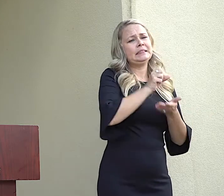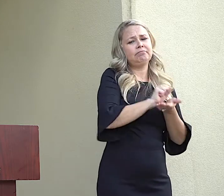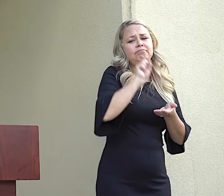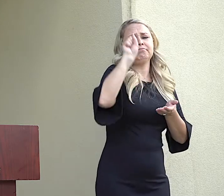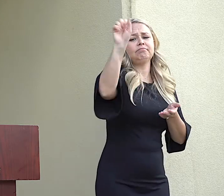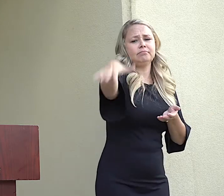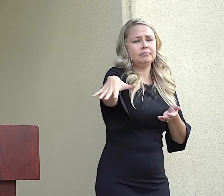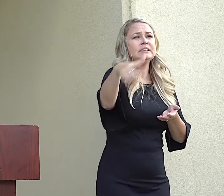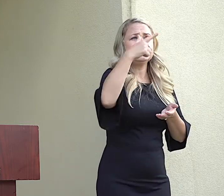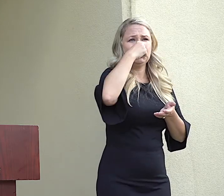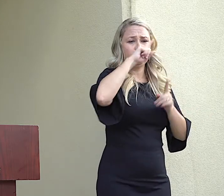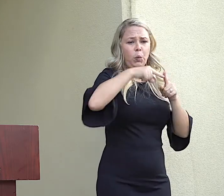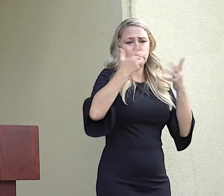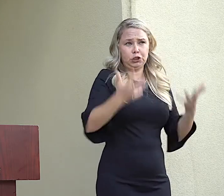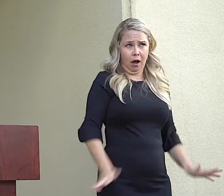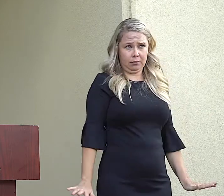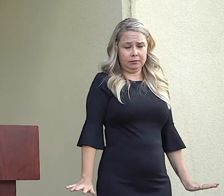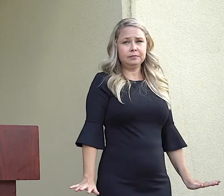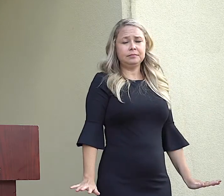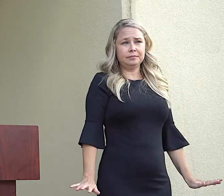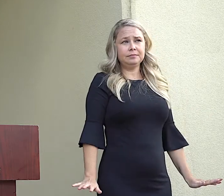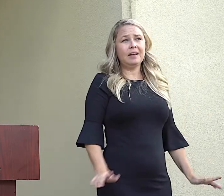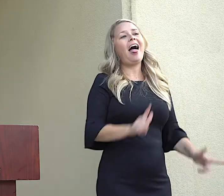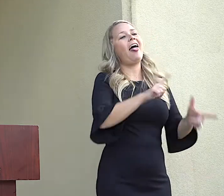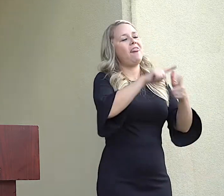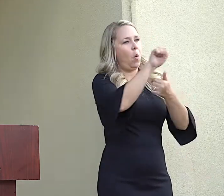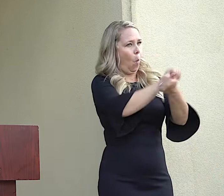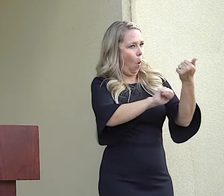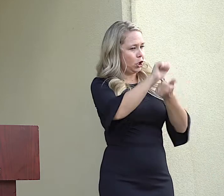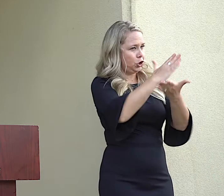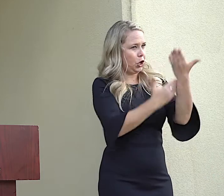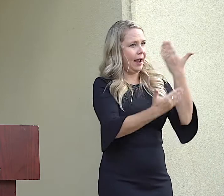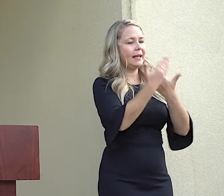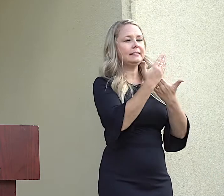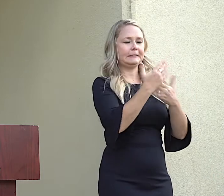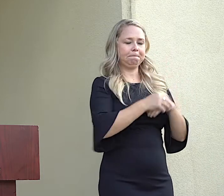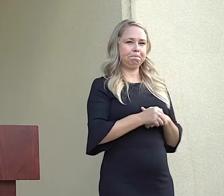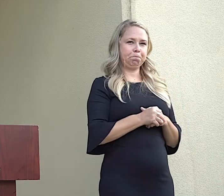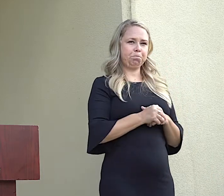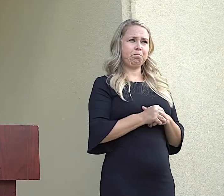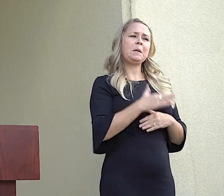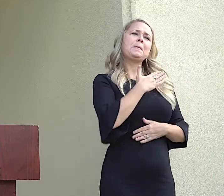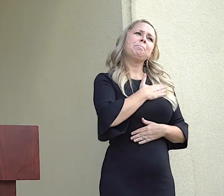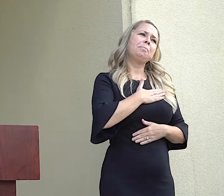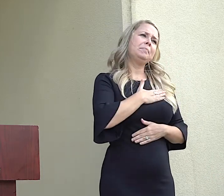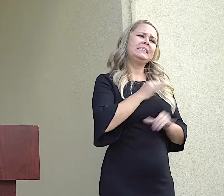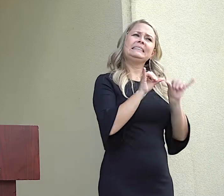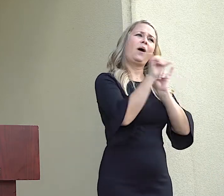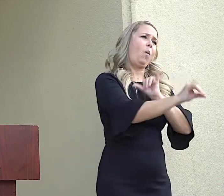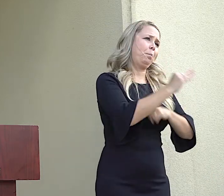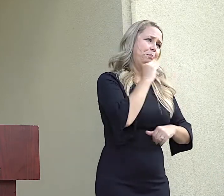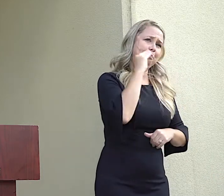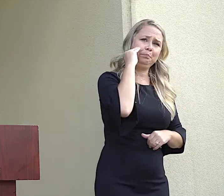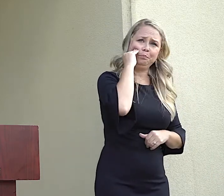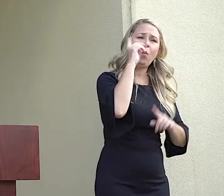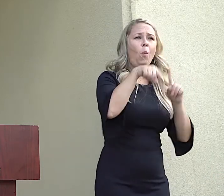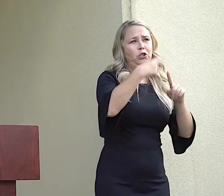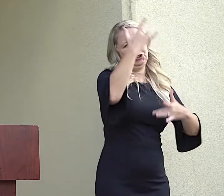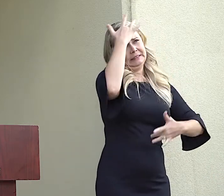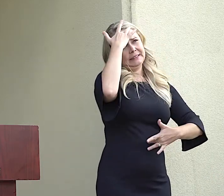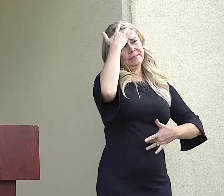discard the tissue after using it and then wash your hands. Further, please stay home when you're